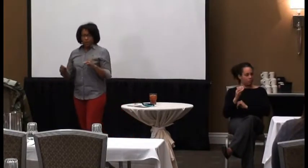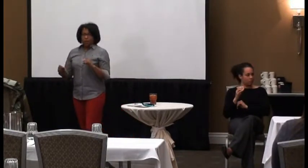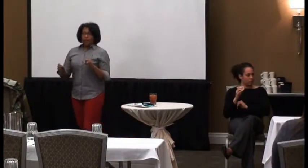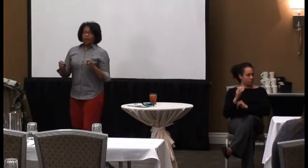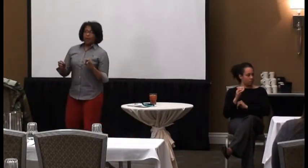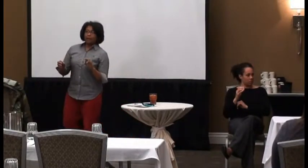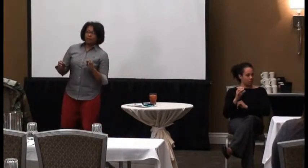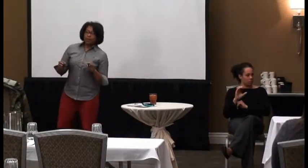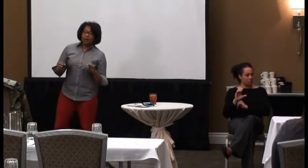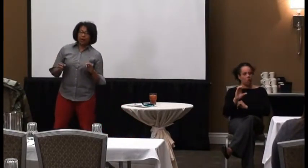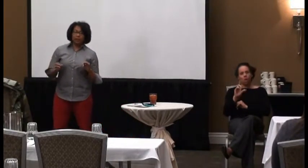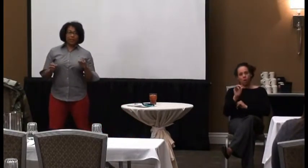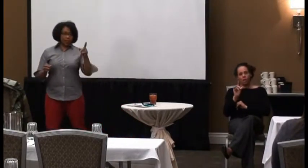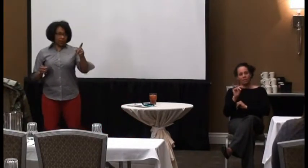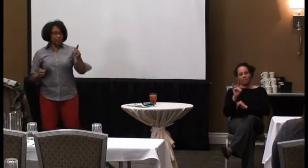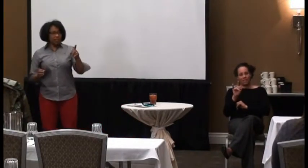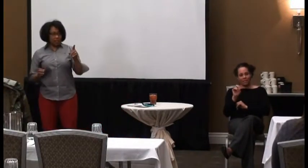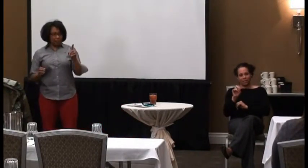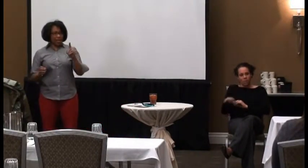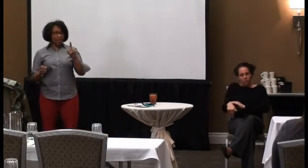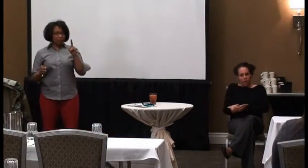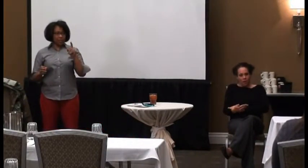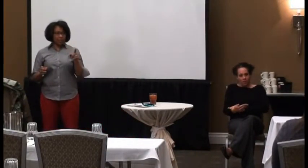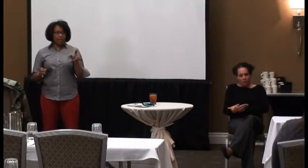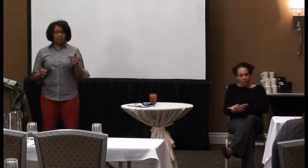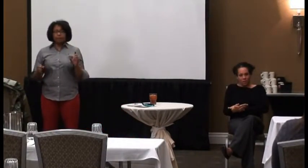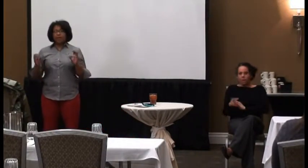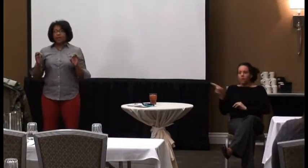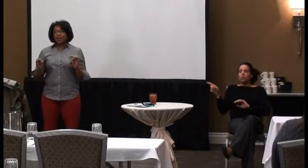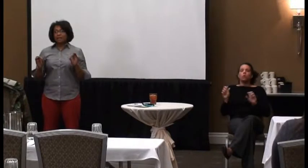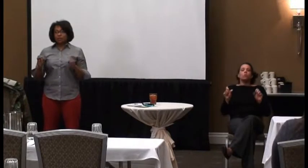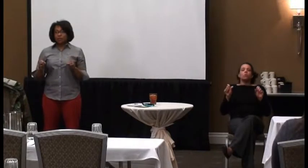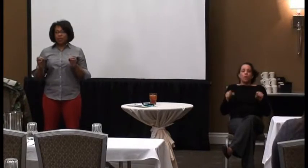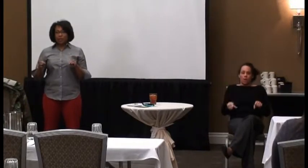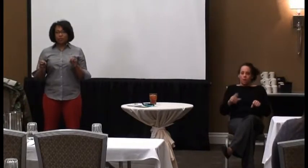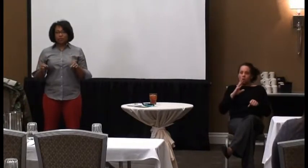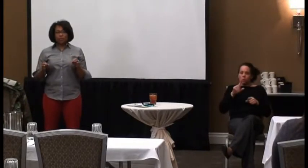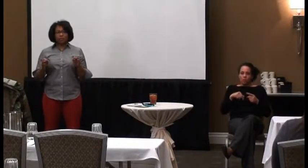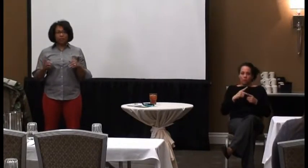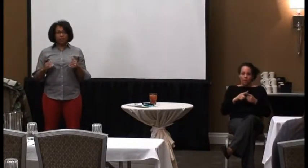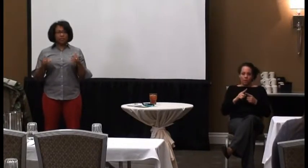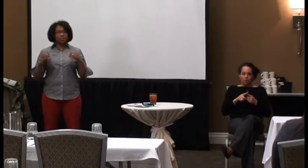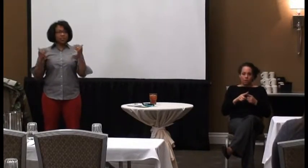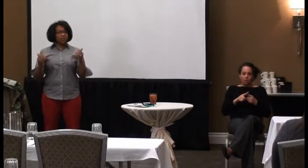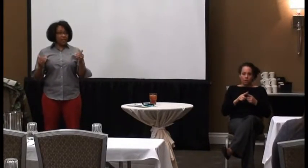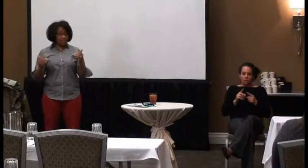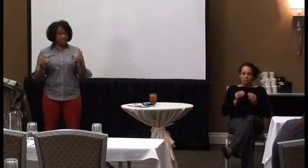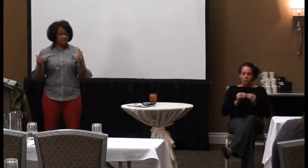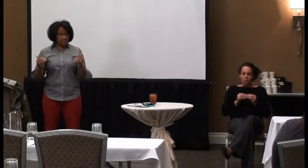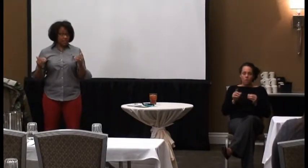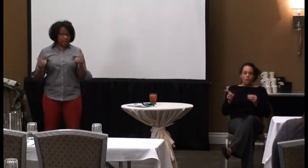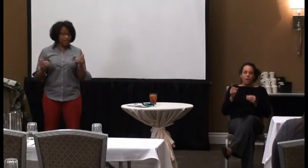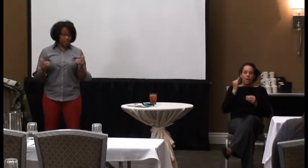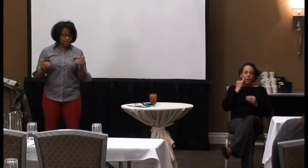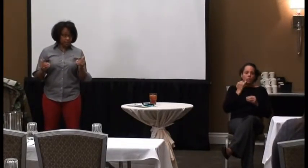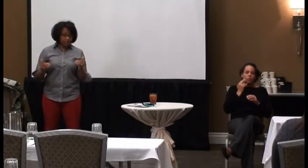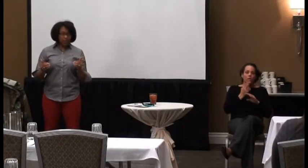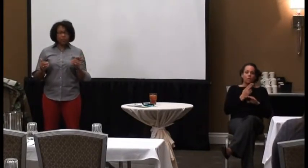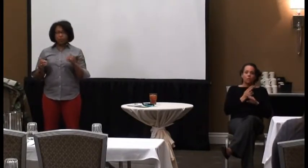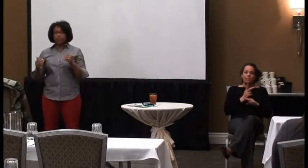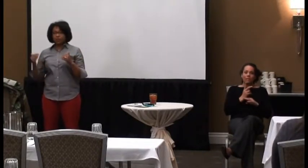that. And I'll get into that, but that can be done. If you can use them as a single agent, it's